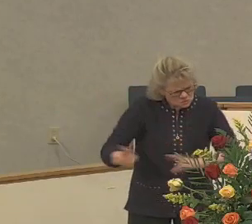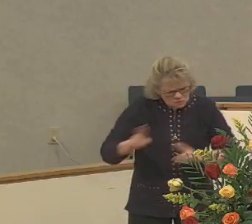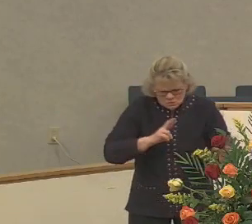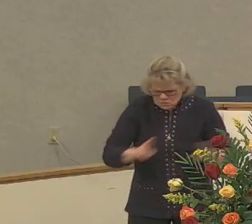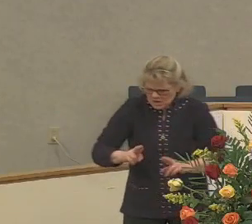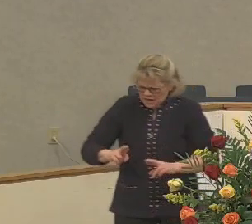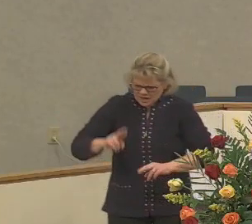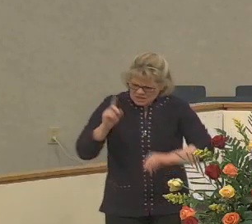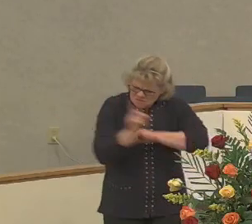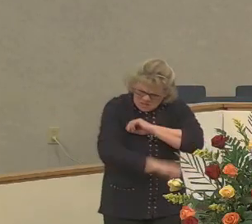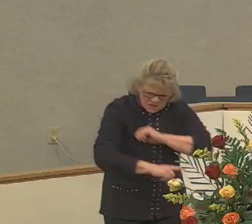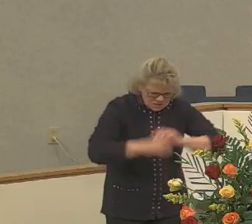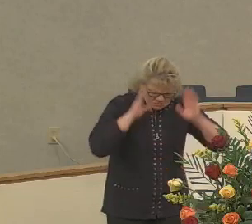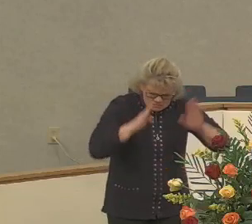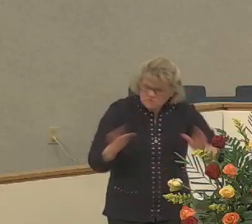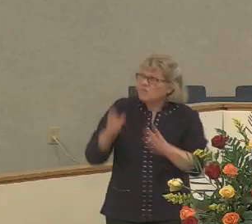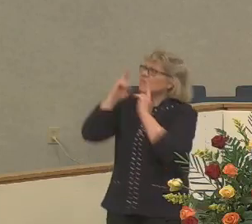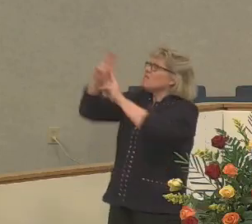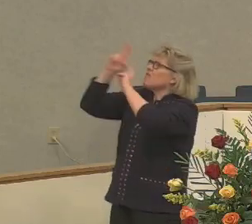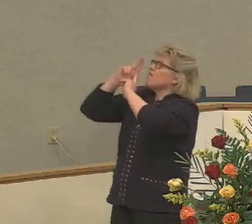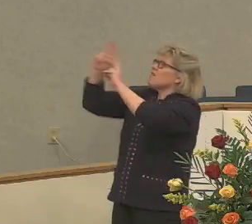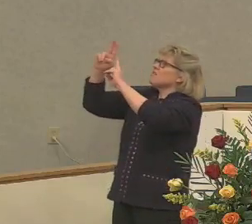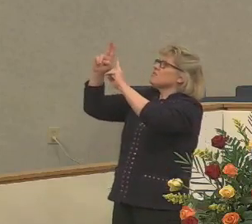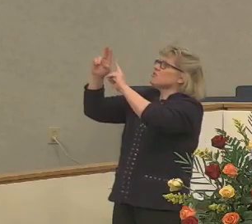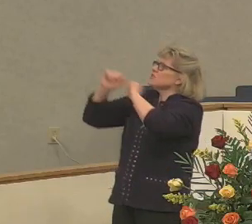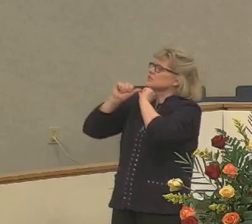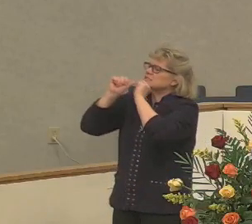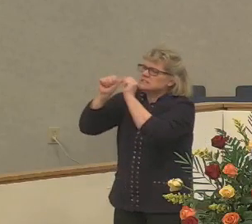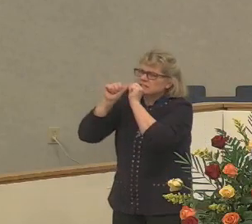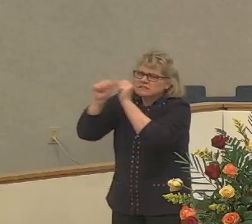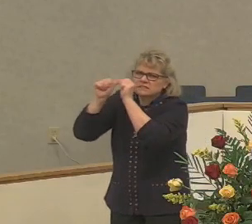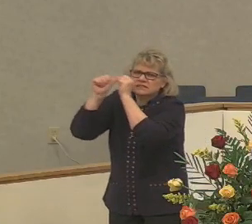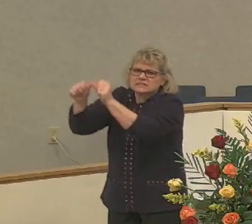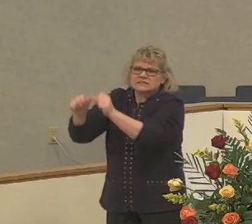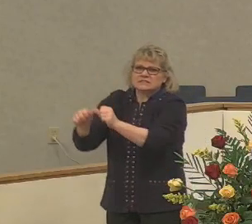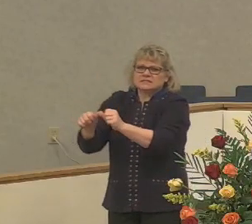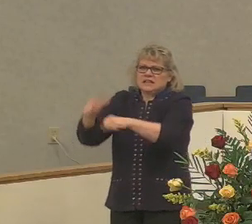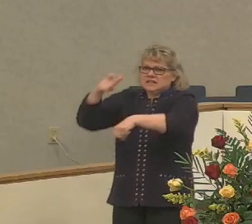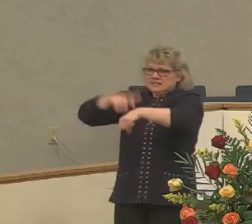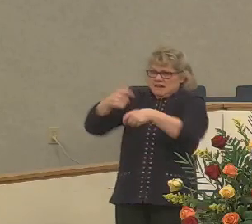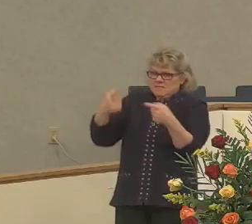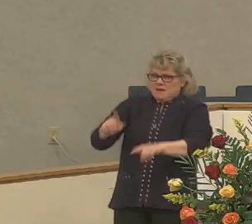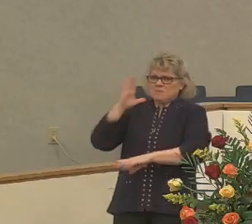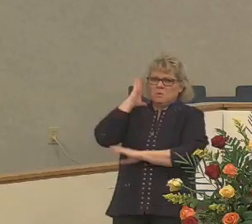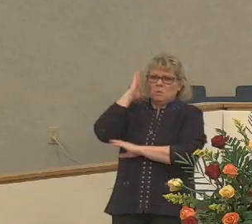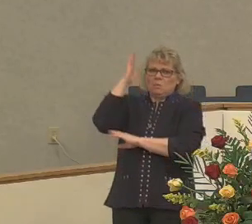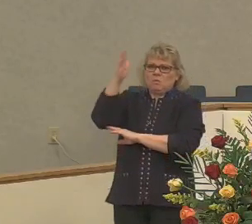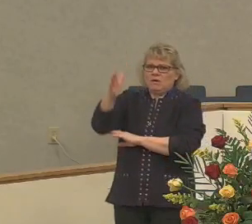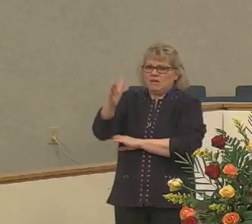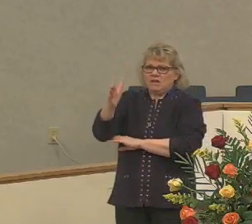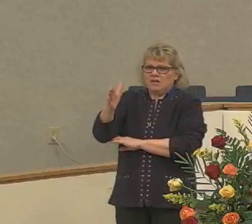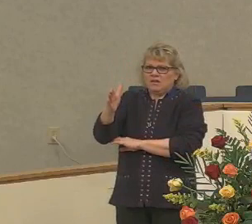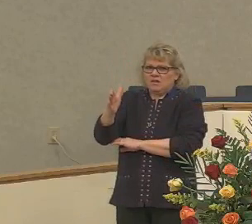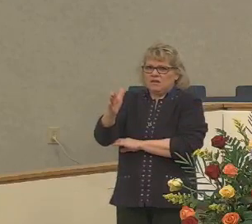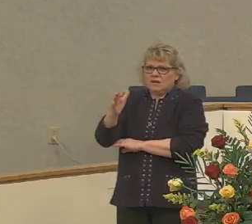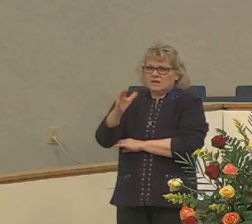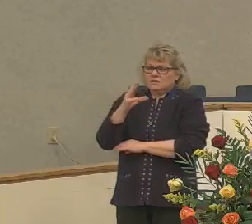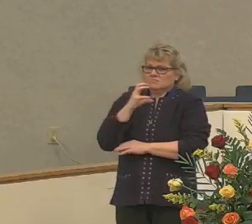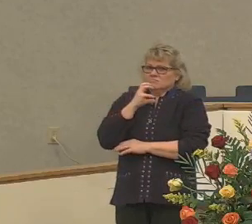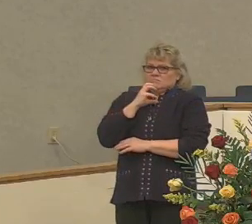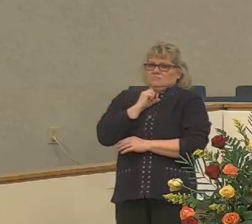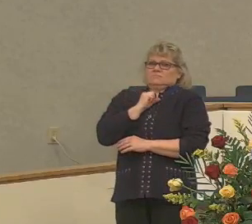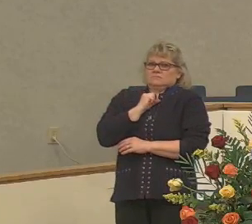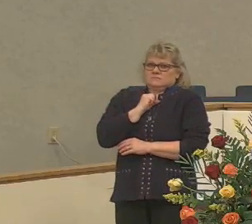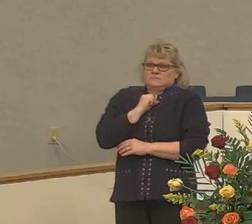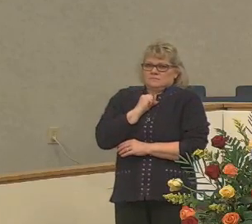Reprove, rebuke, exhort with all longsuffering and doctrine. For the time will come when they will not endure sound doctrine. We're